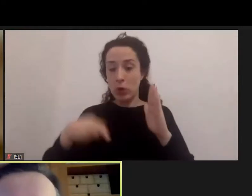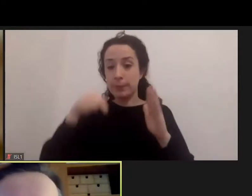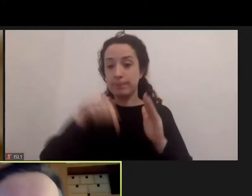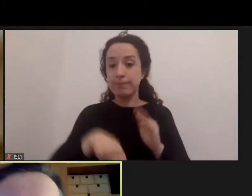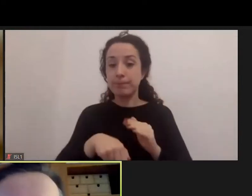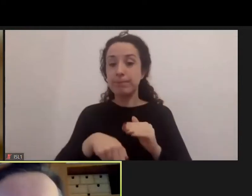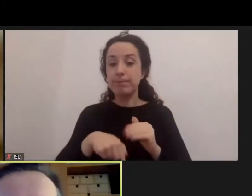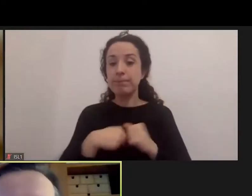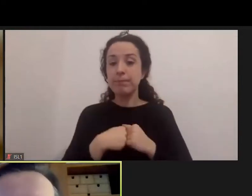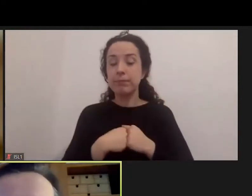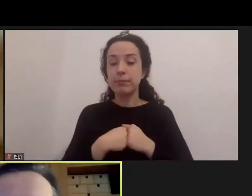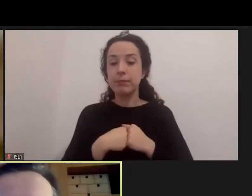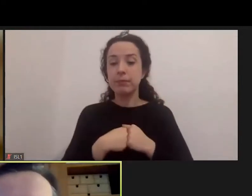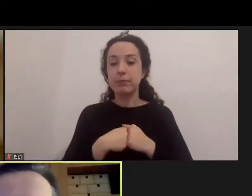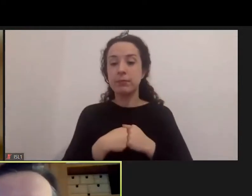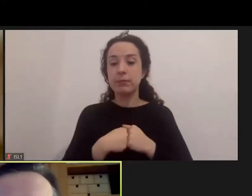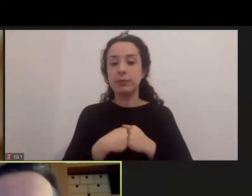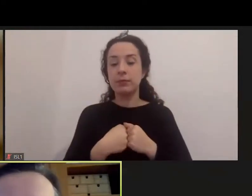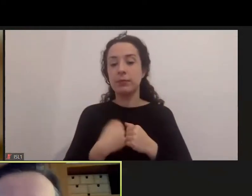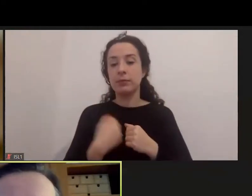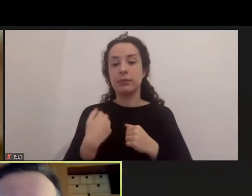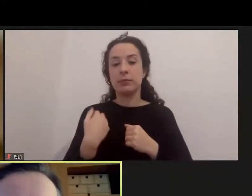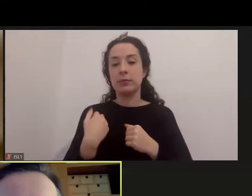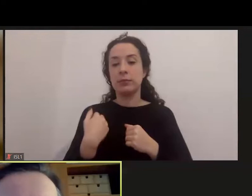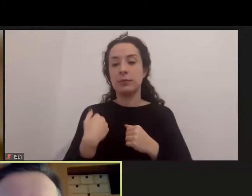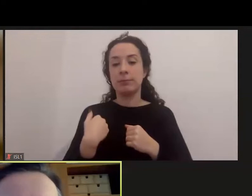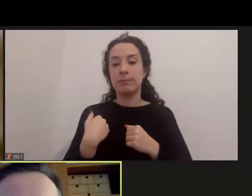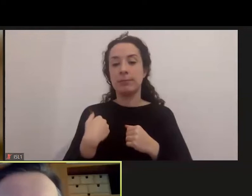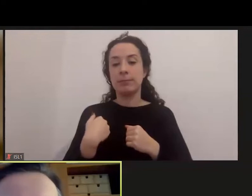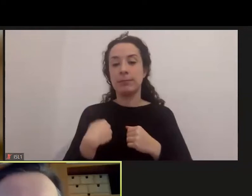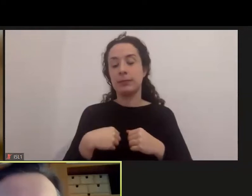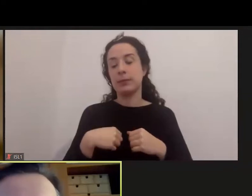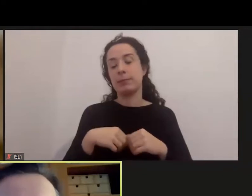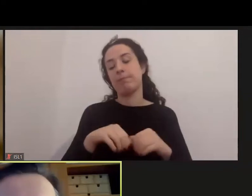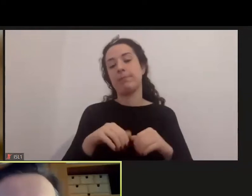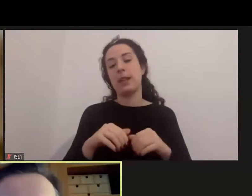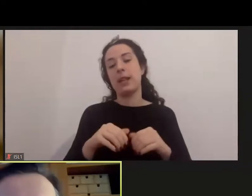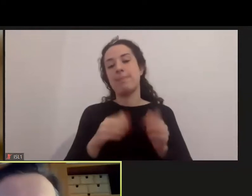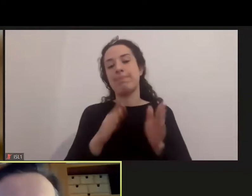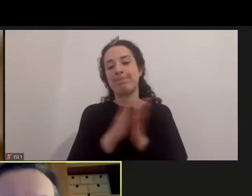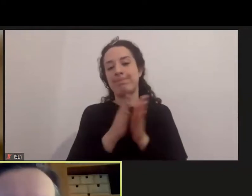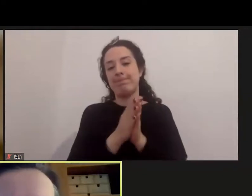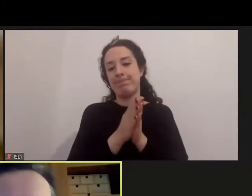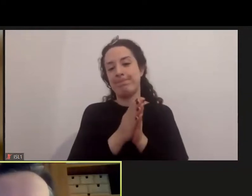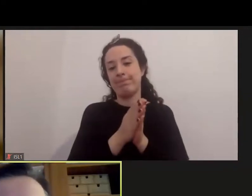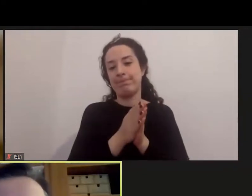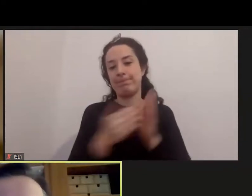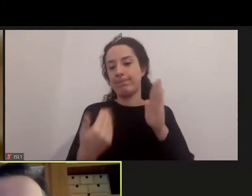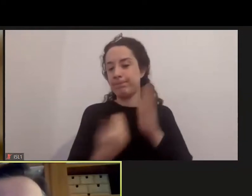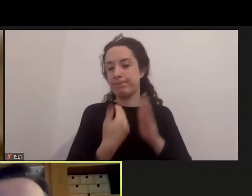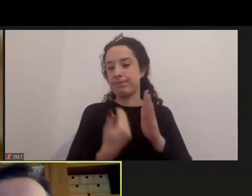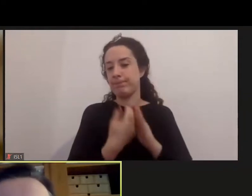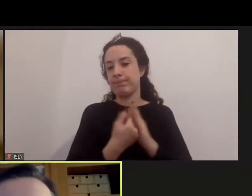that is being financed, as Antonio said, from the SERV